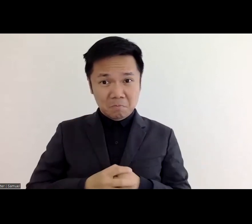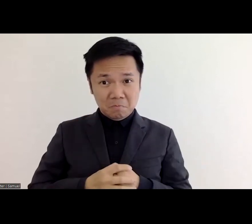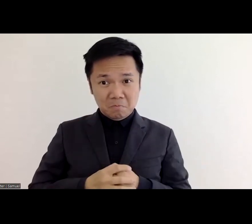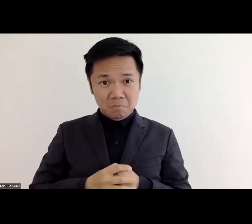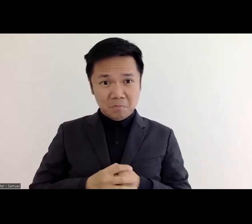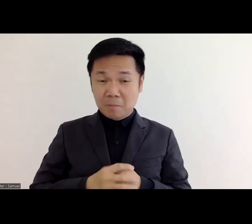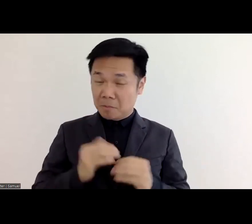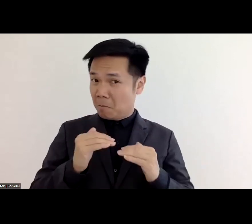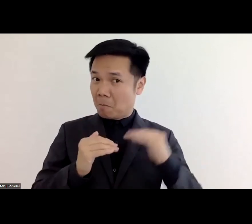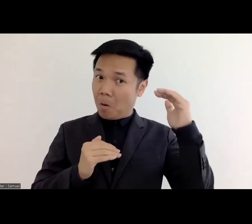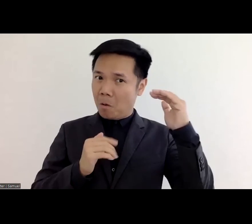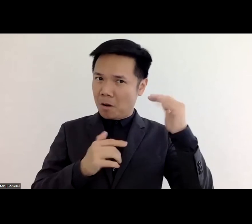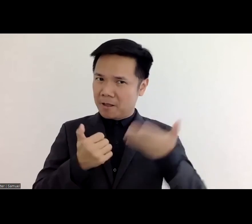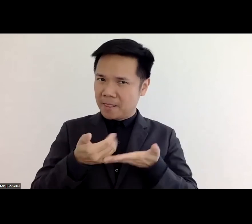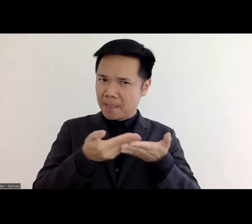Yes.